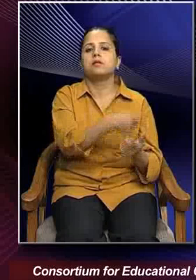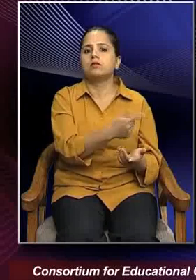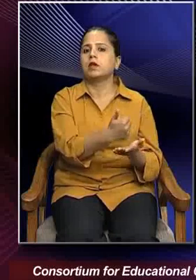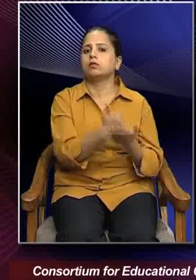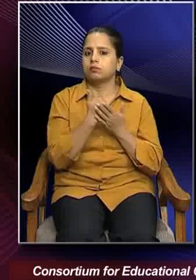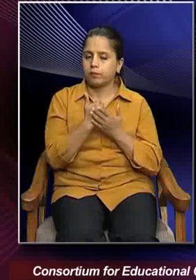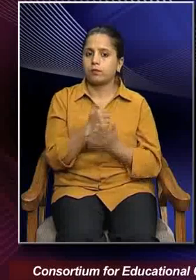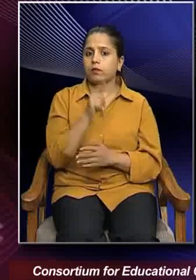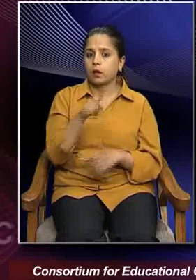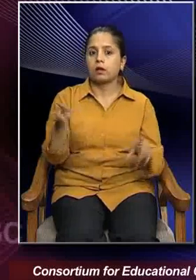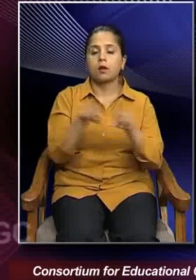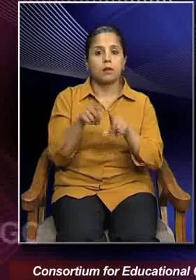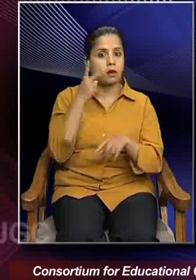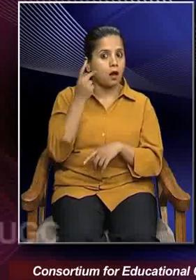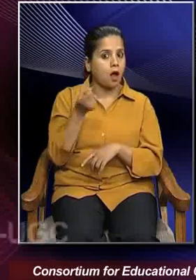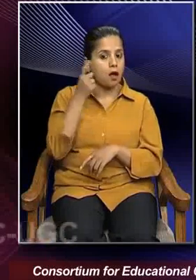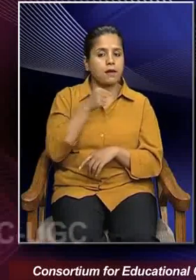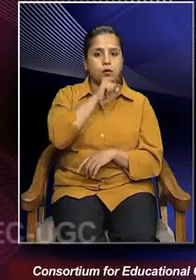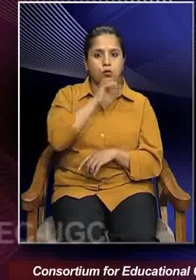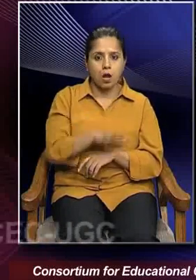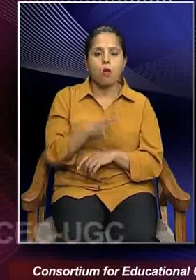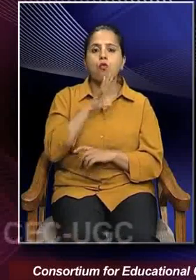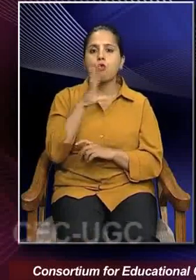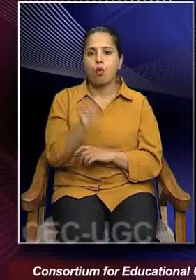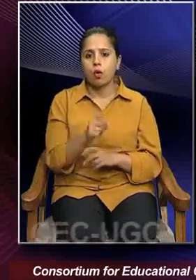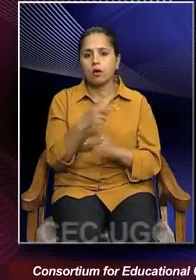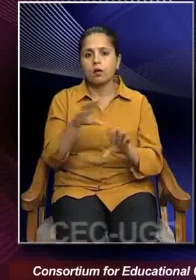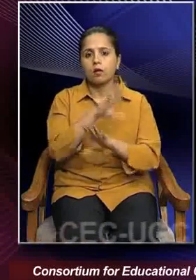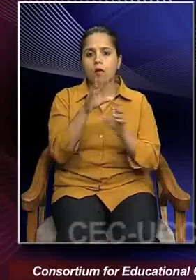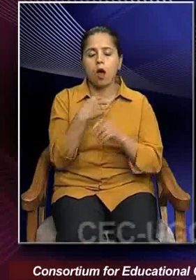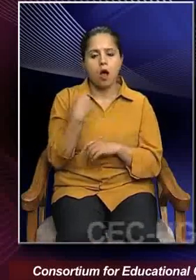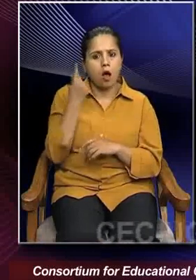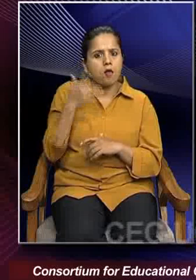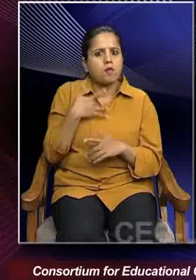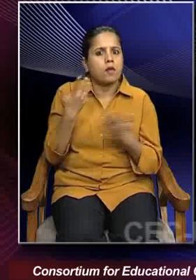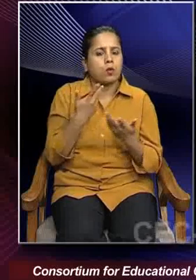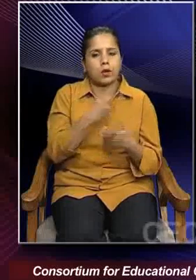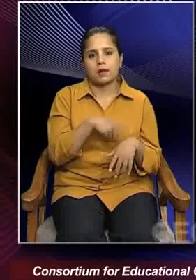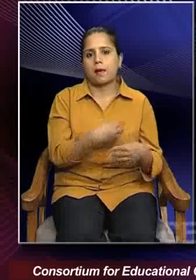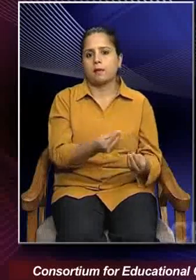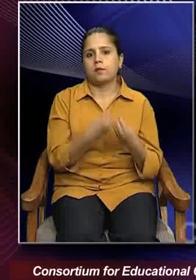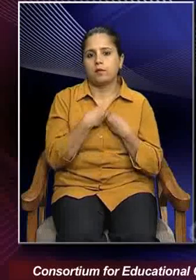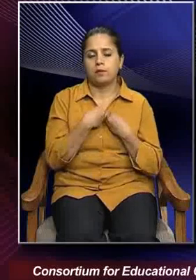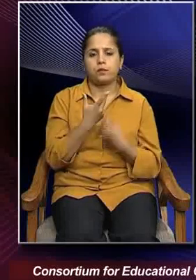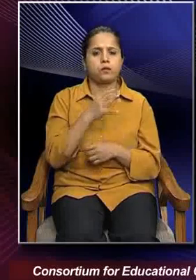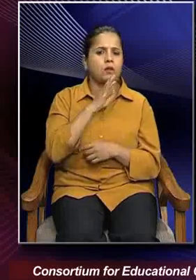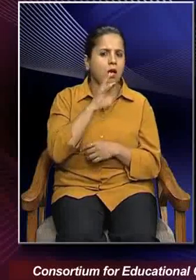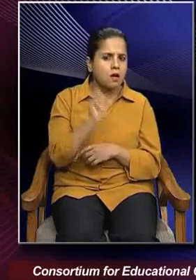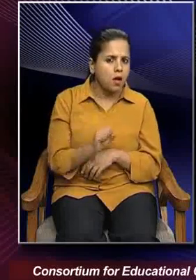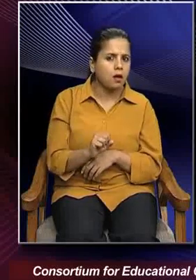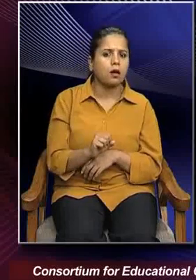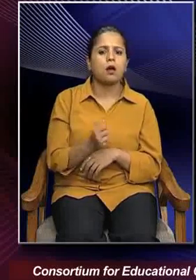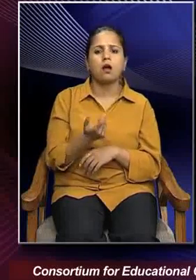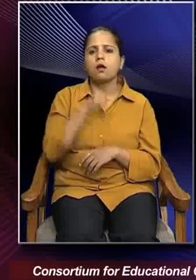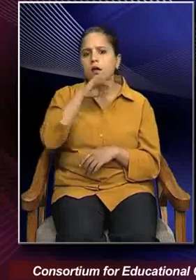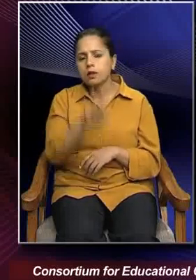as well as the notion of younger and the older. So, these ideas of younger, older,